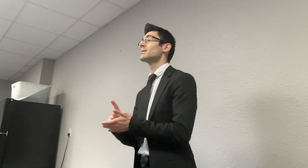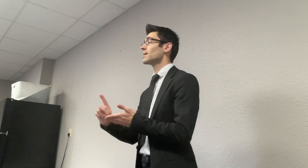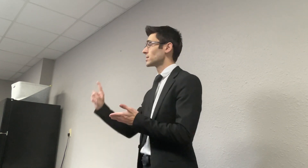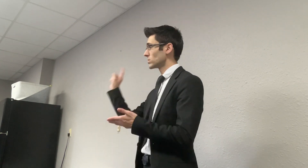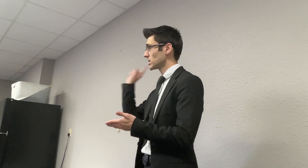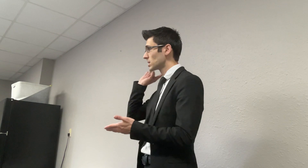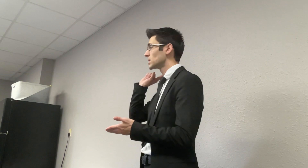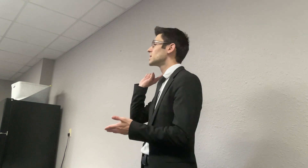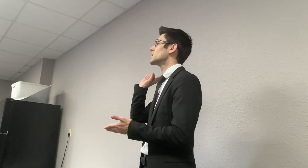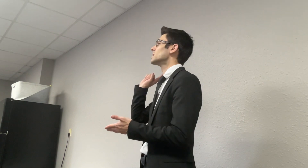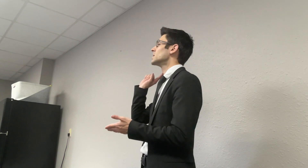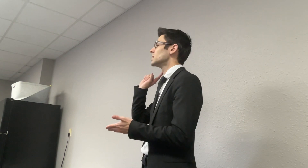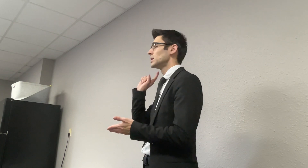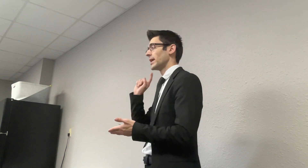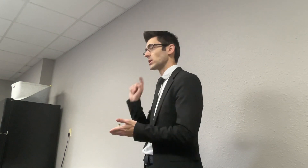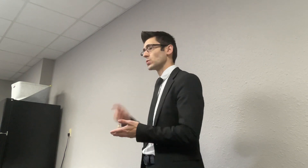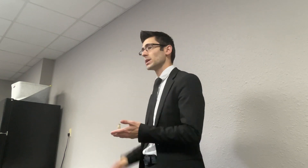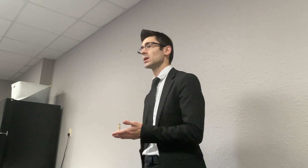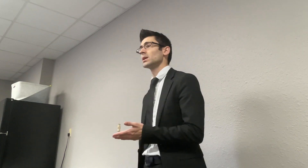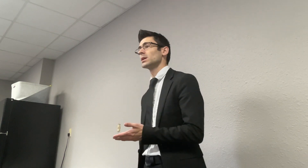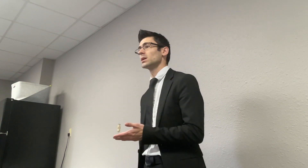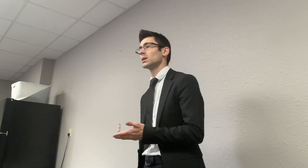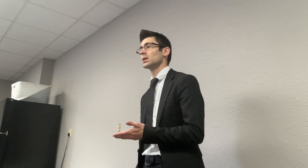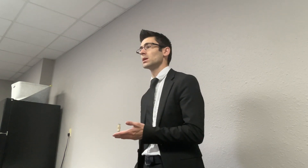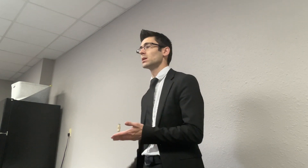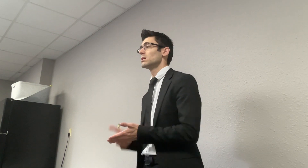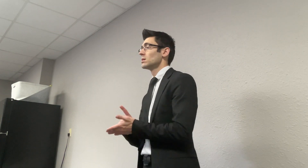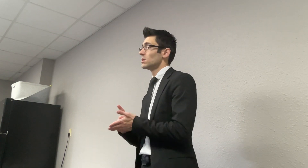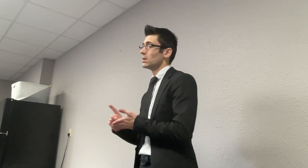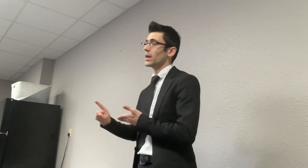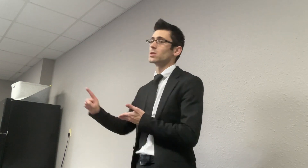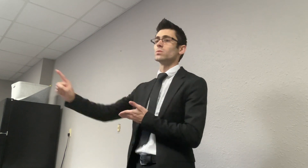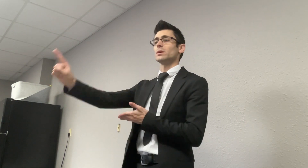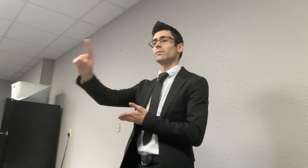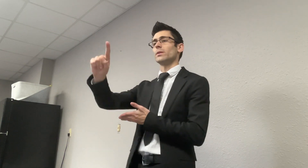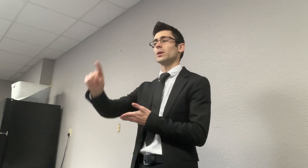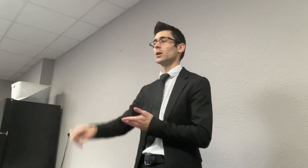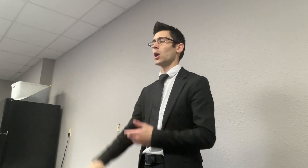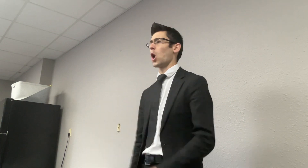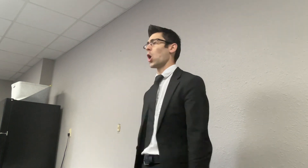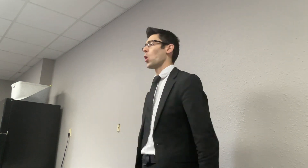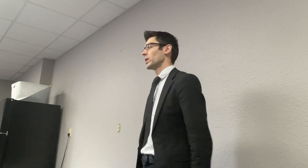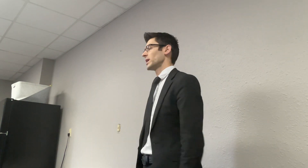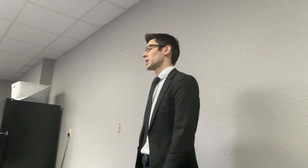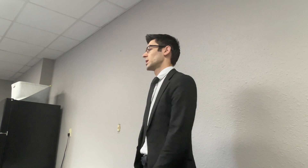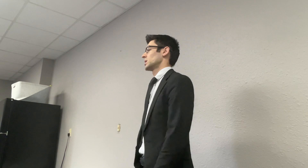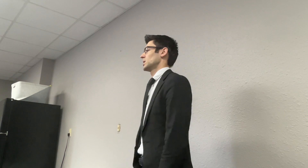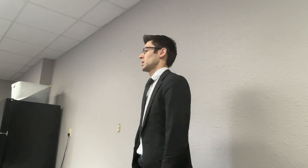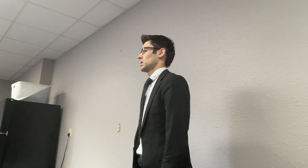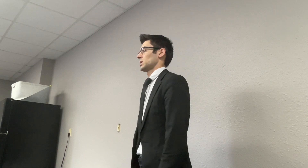Last week. Next week. Next week. Very good. All week.